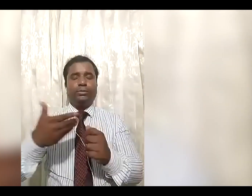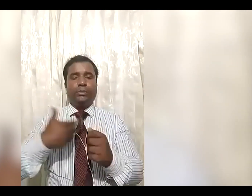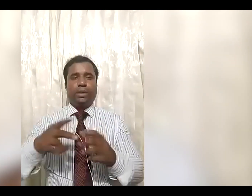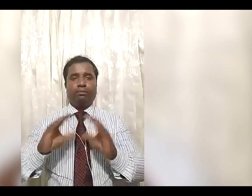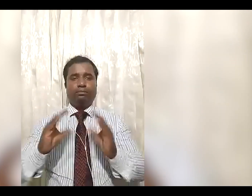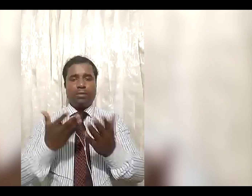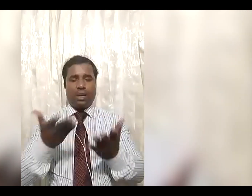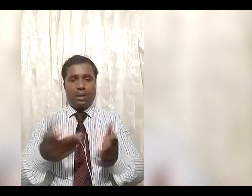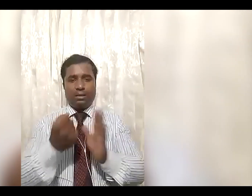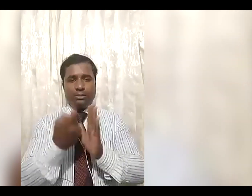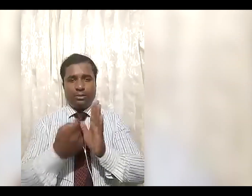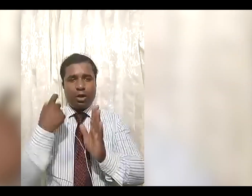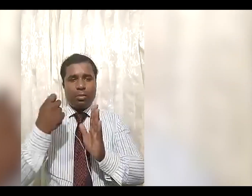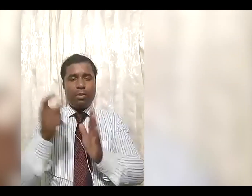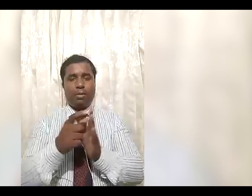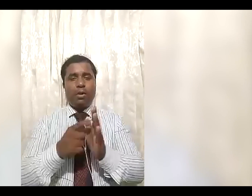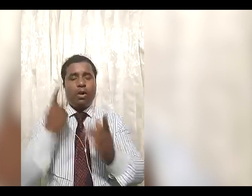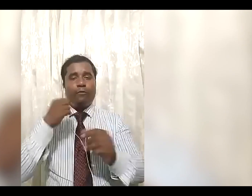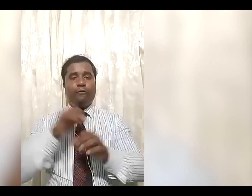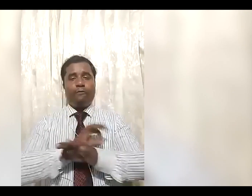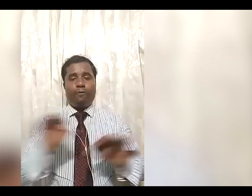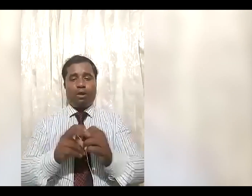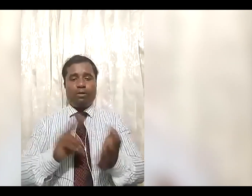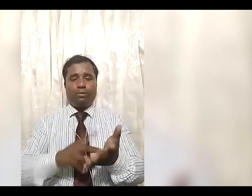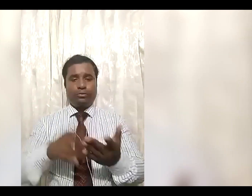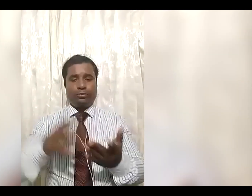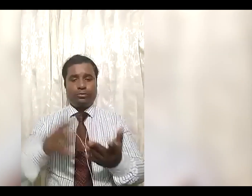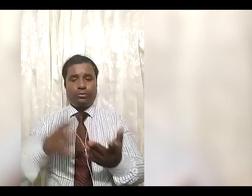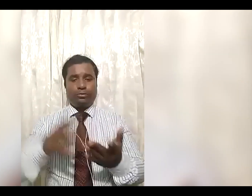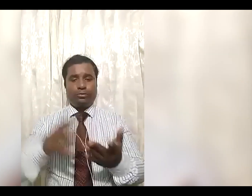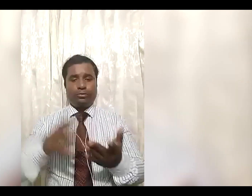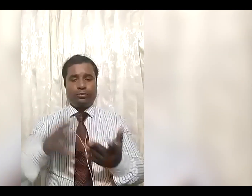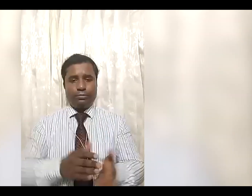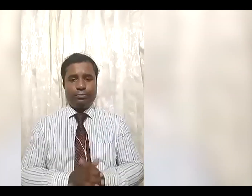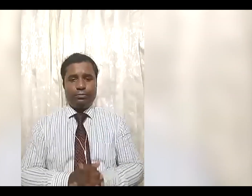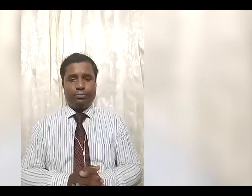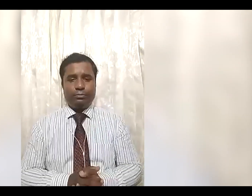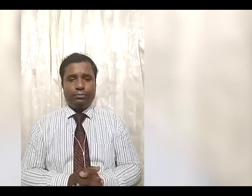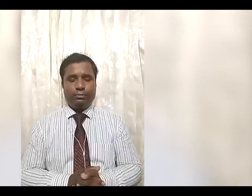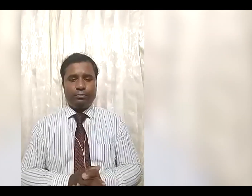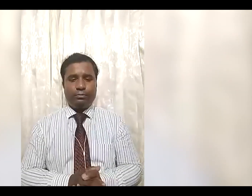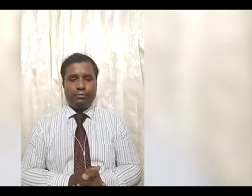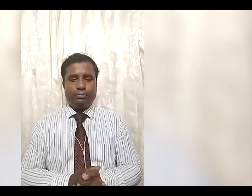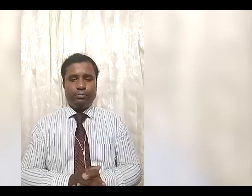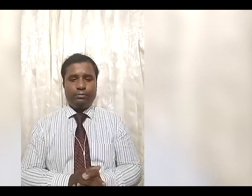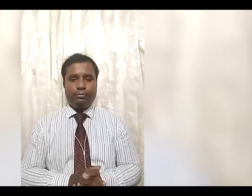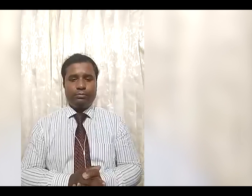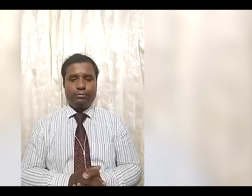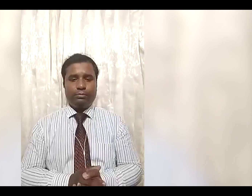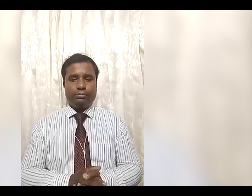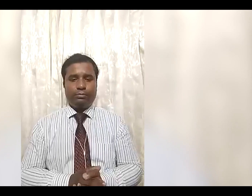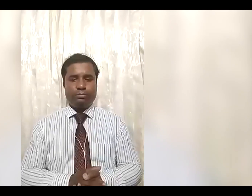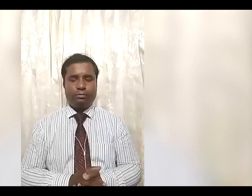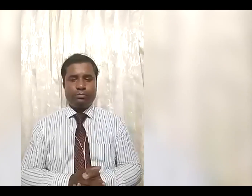data on how many people with disabilities are citizens, or they're collecting conflicting information, so we can't compare apples to apples,